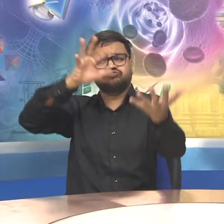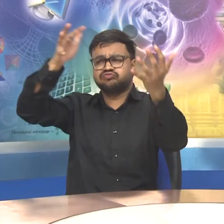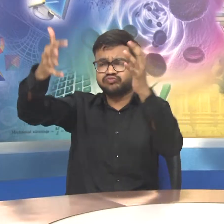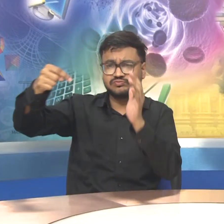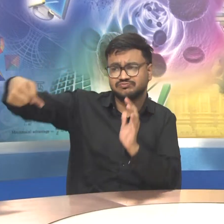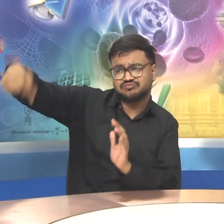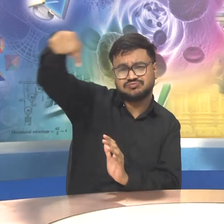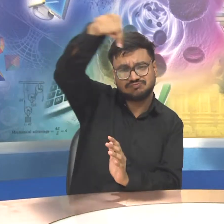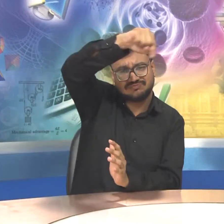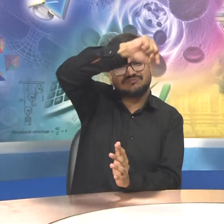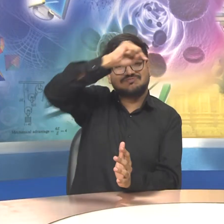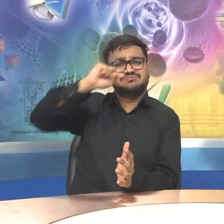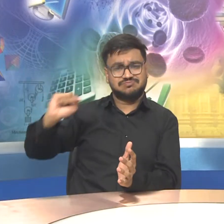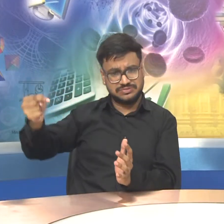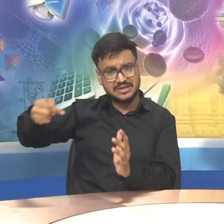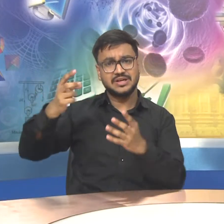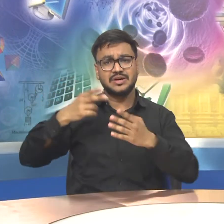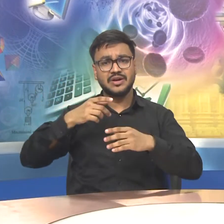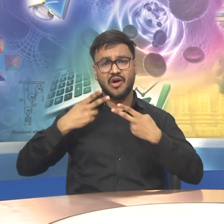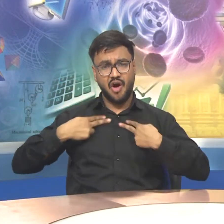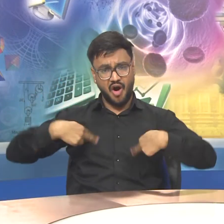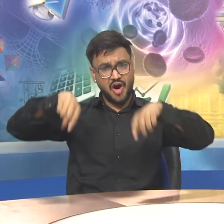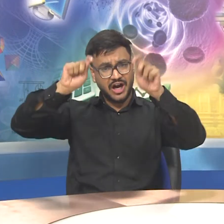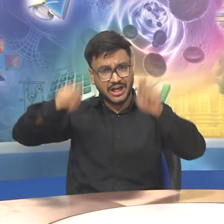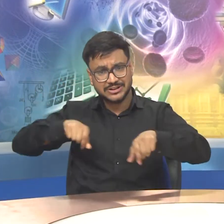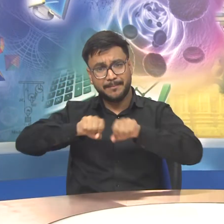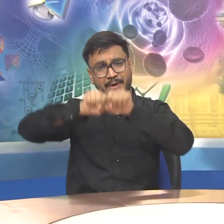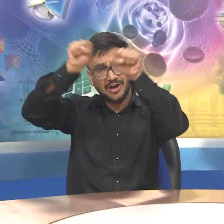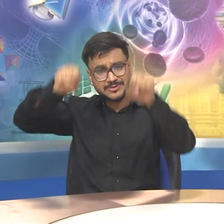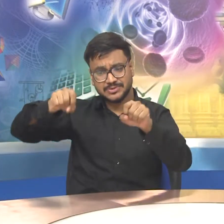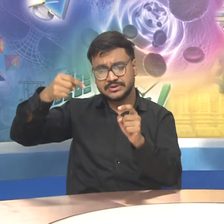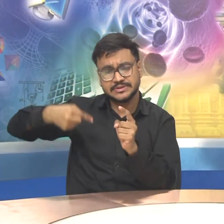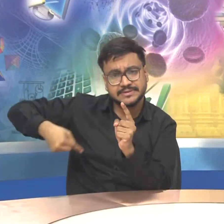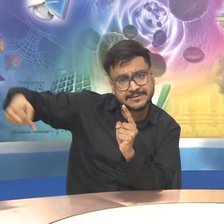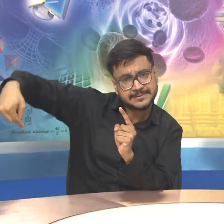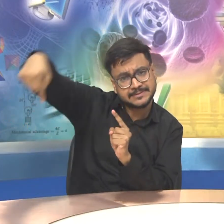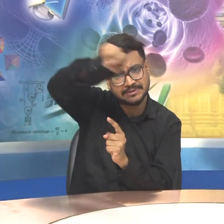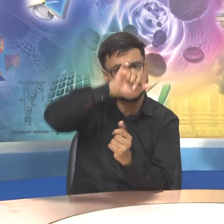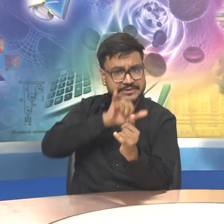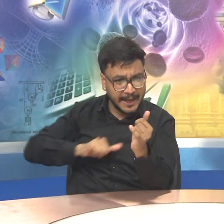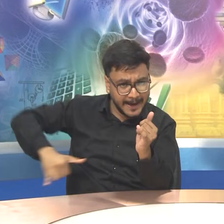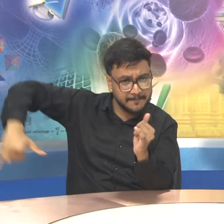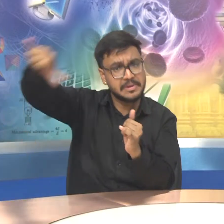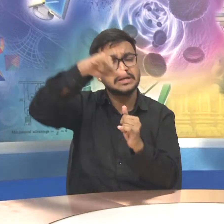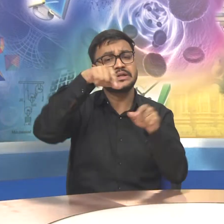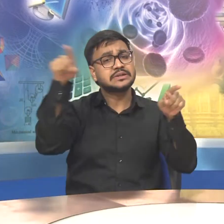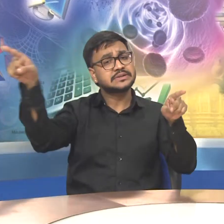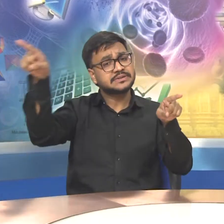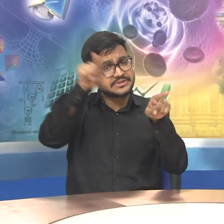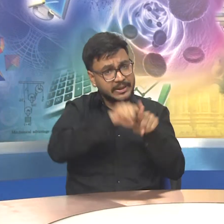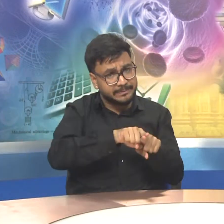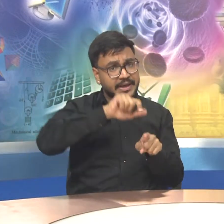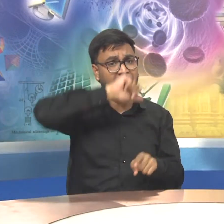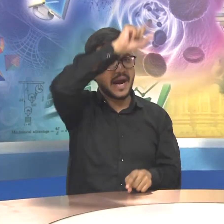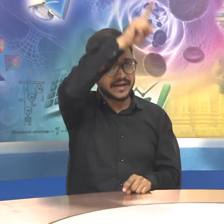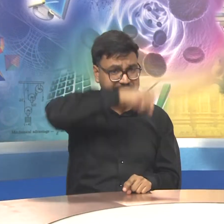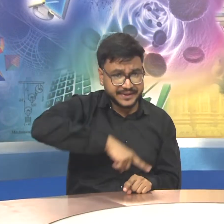The distinct feature of our judiciary is that it is a single, unified,